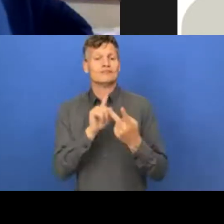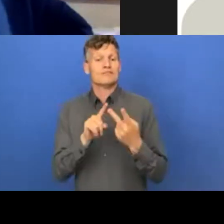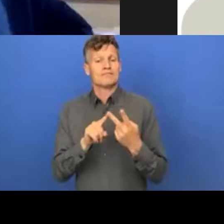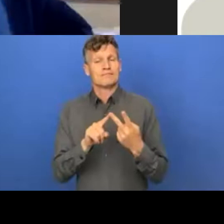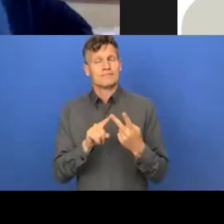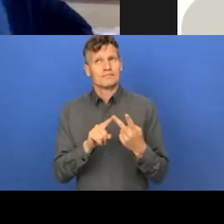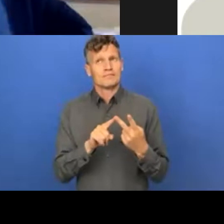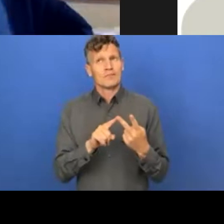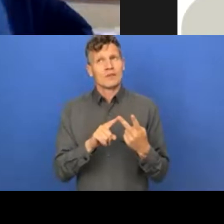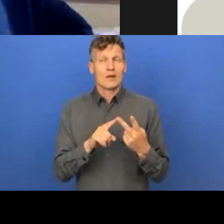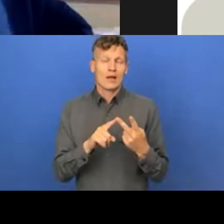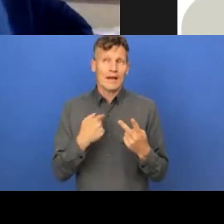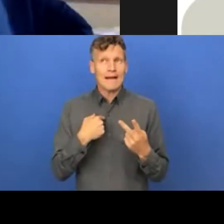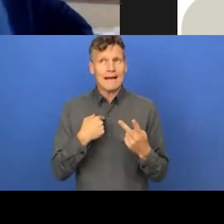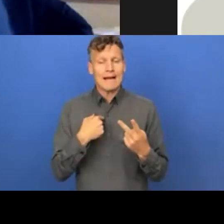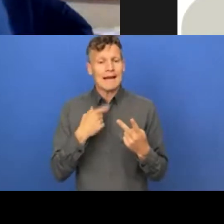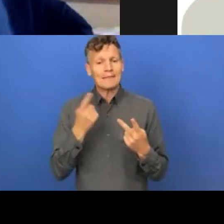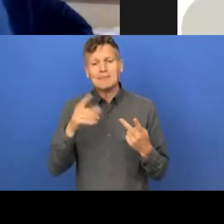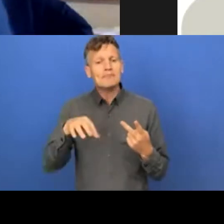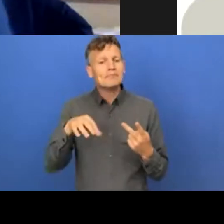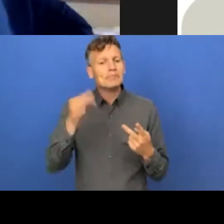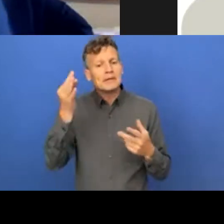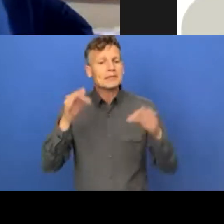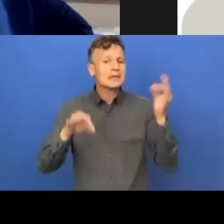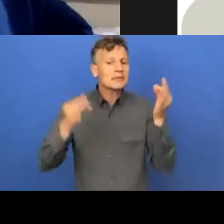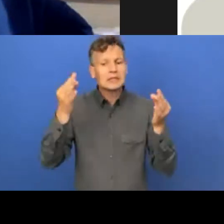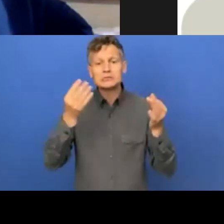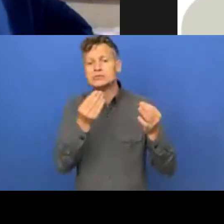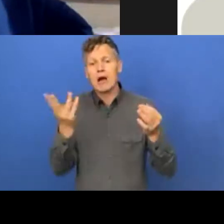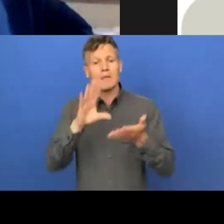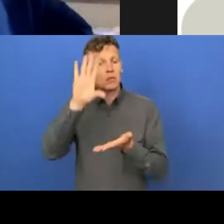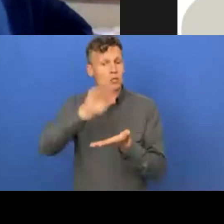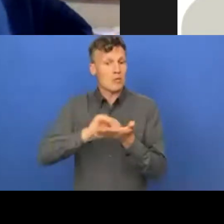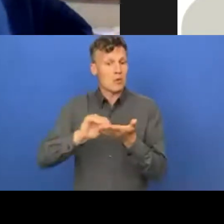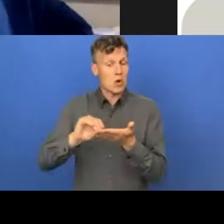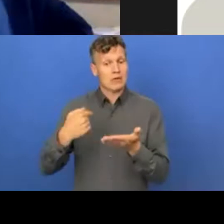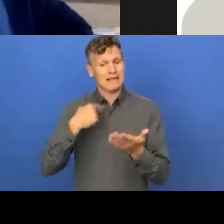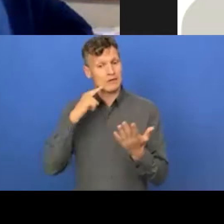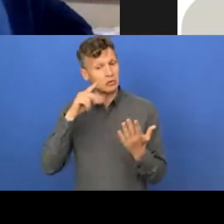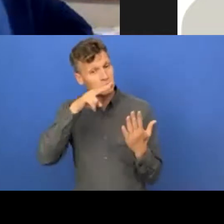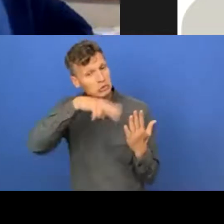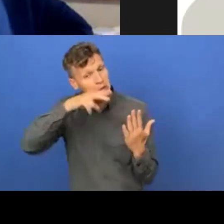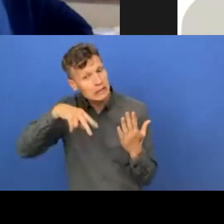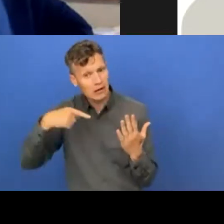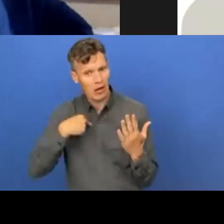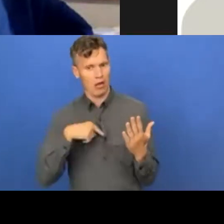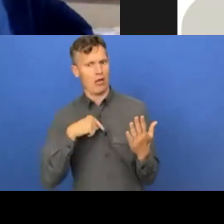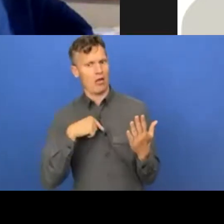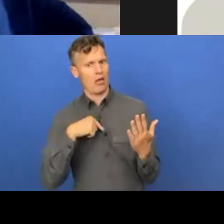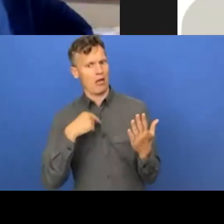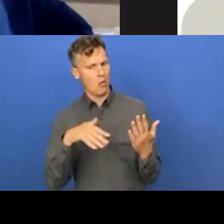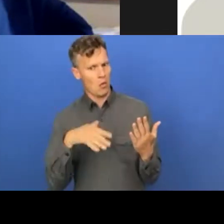highlights of the findings of the report for me was that there's a need